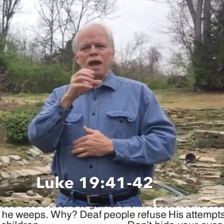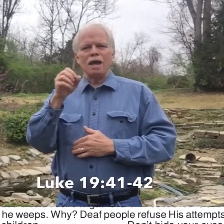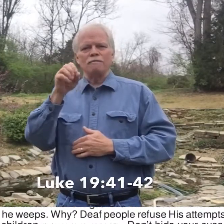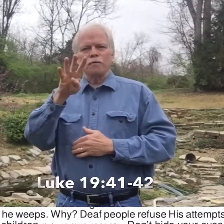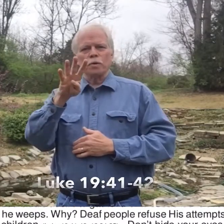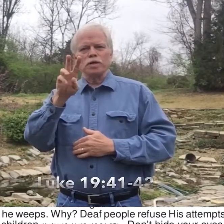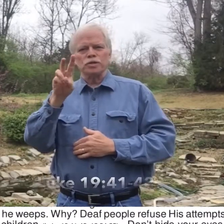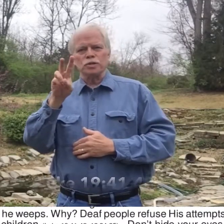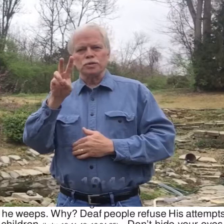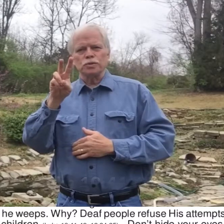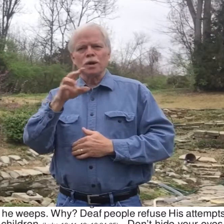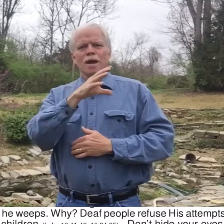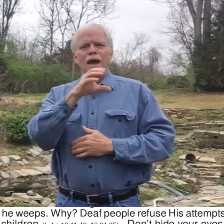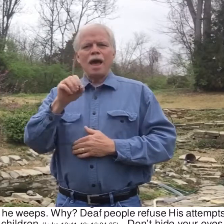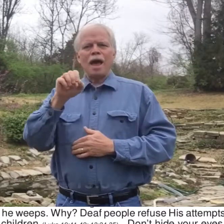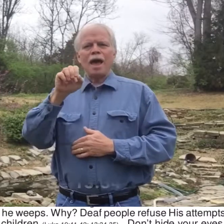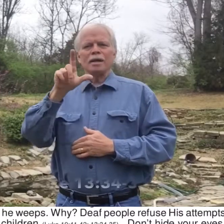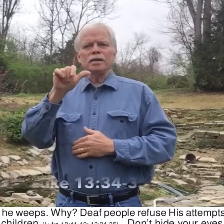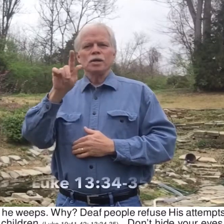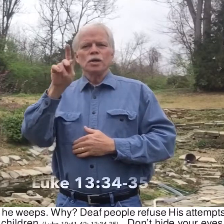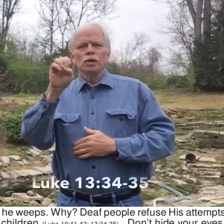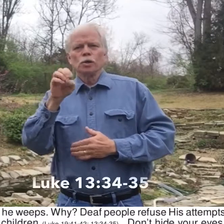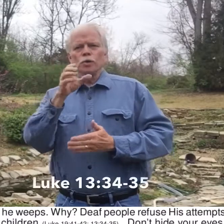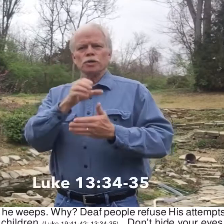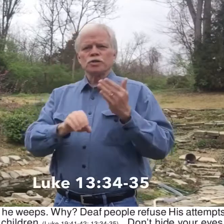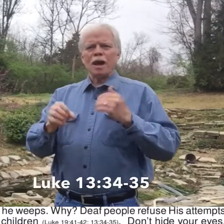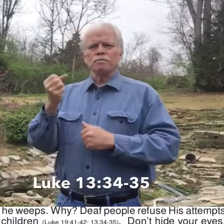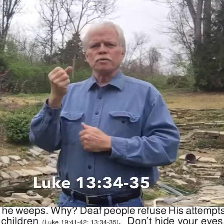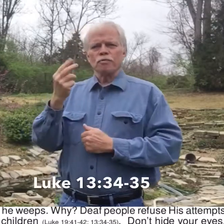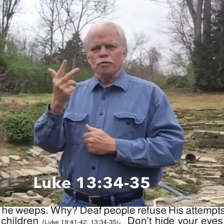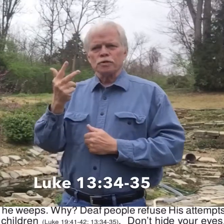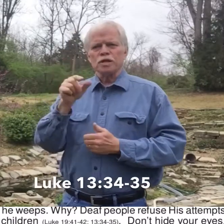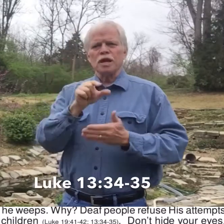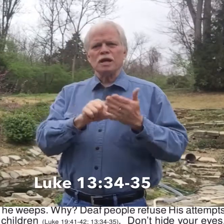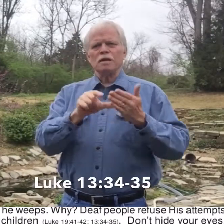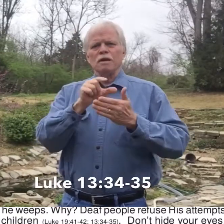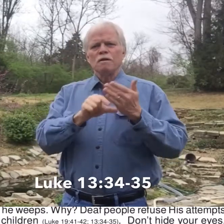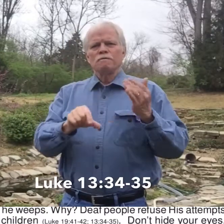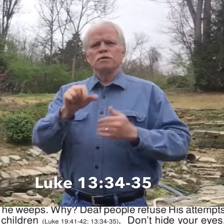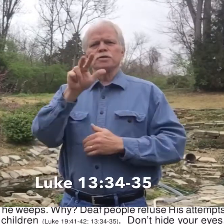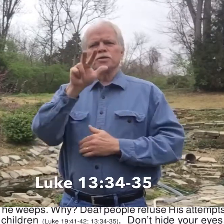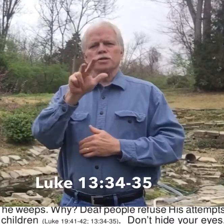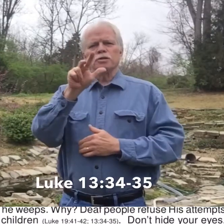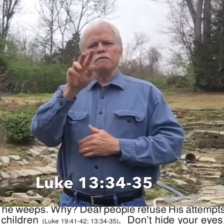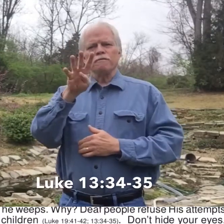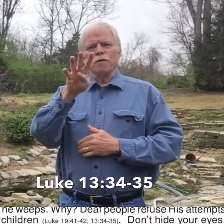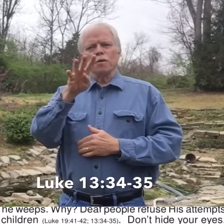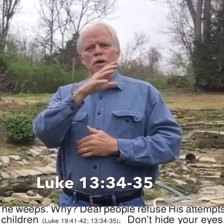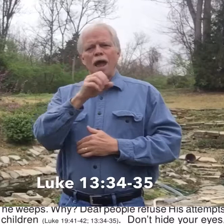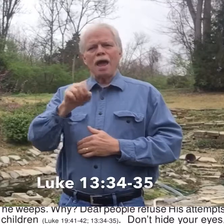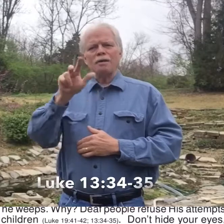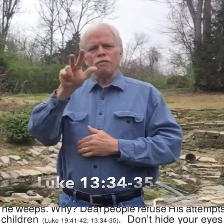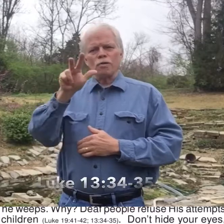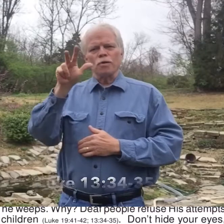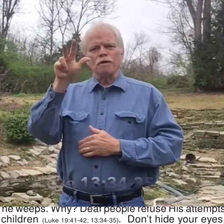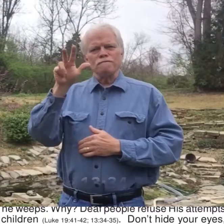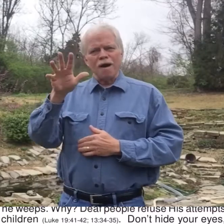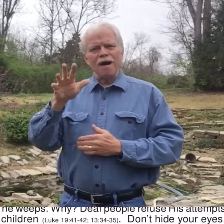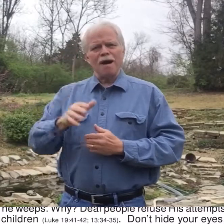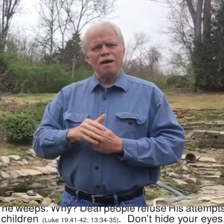and 42, and Luke chapter 13, verses 34 and